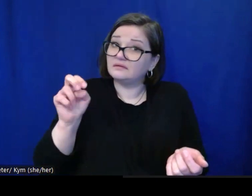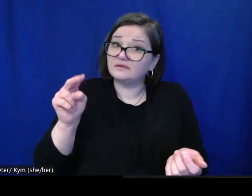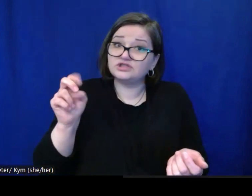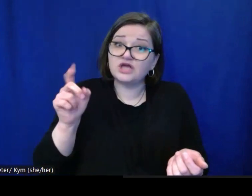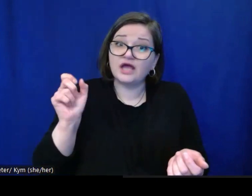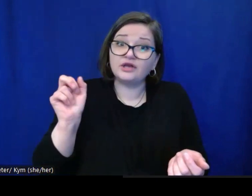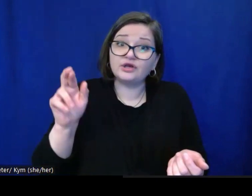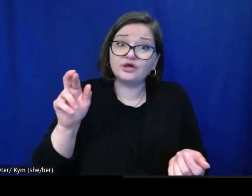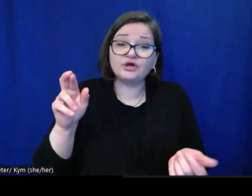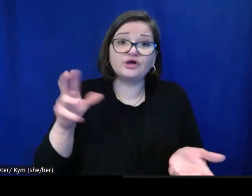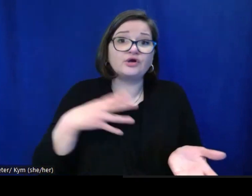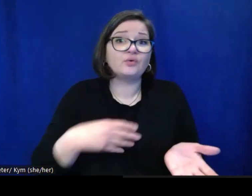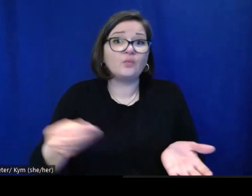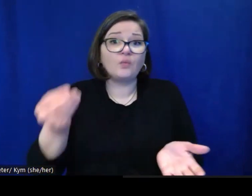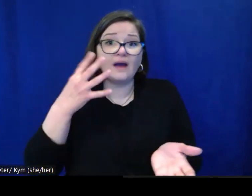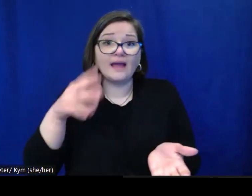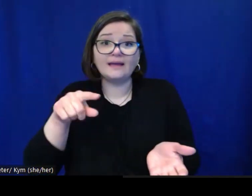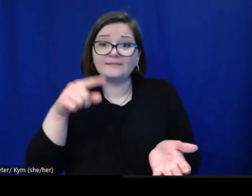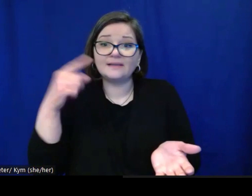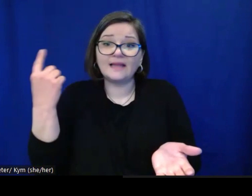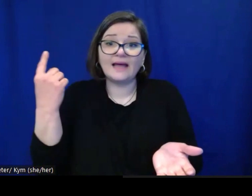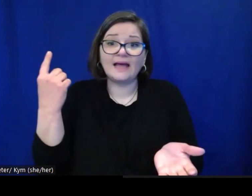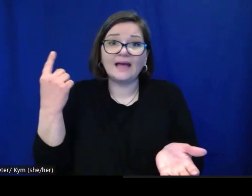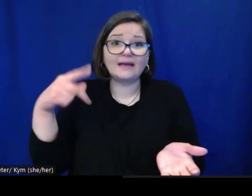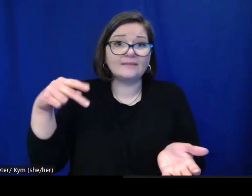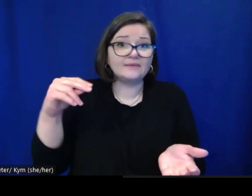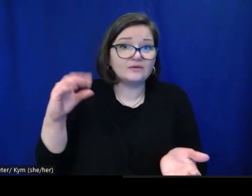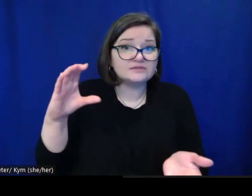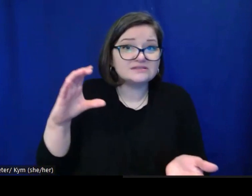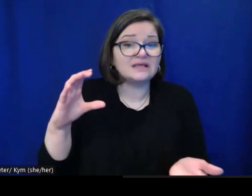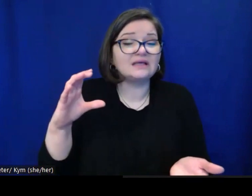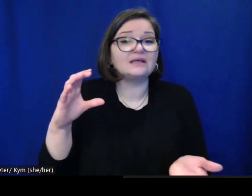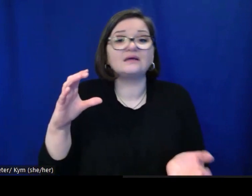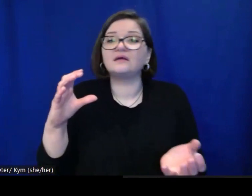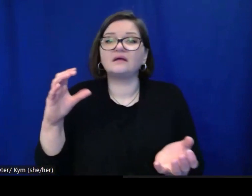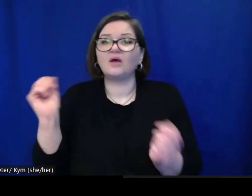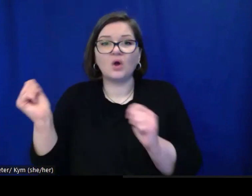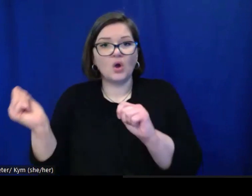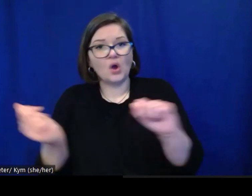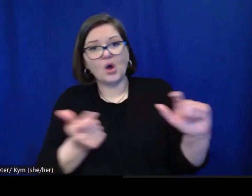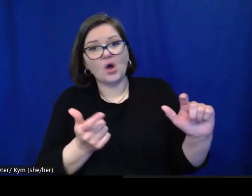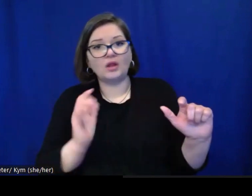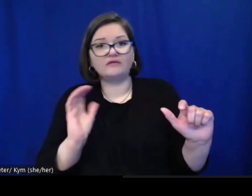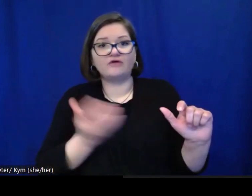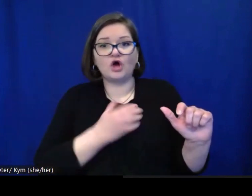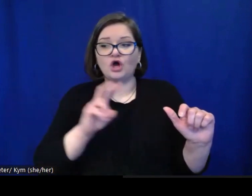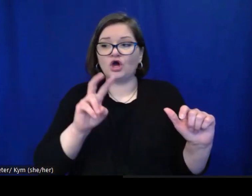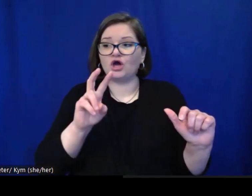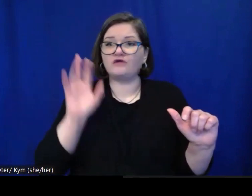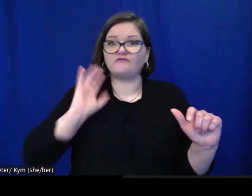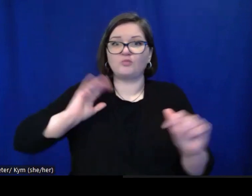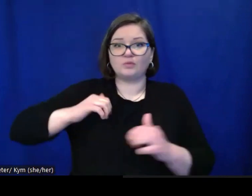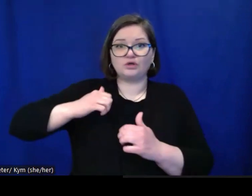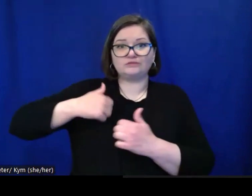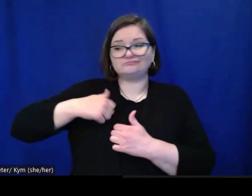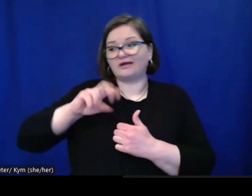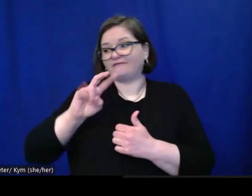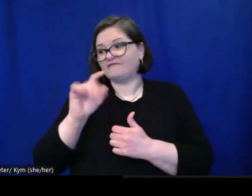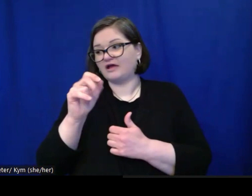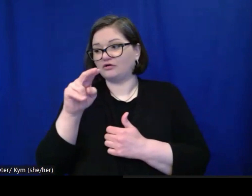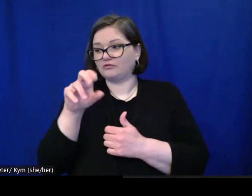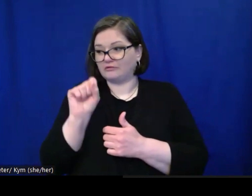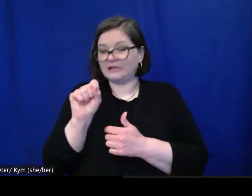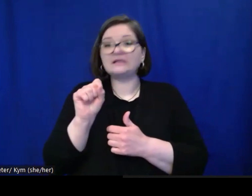Whether you're white, black, a person of color, these are all of our veterans that we may have in front of us in